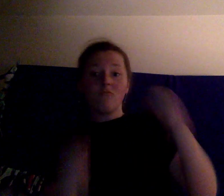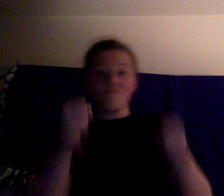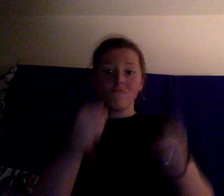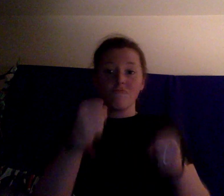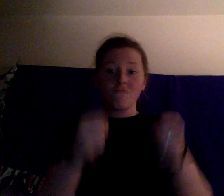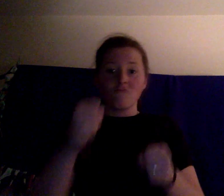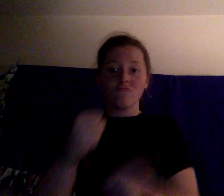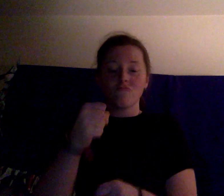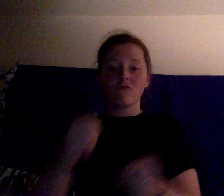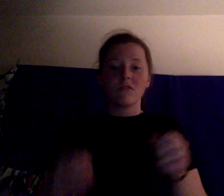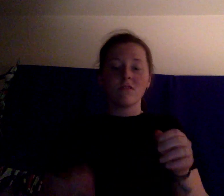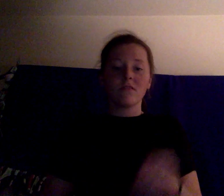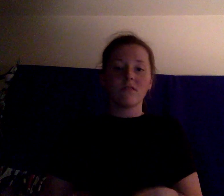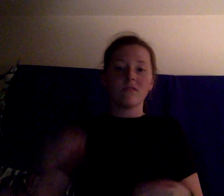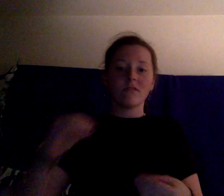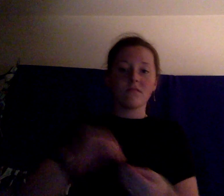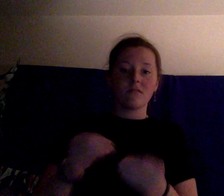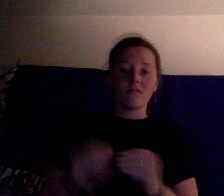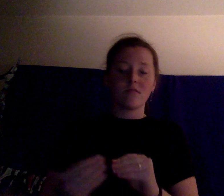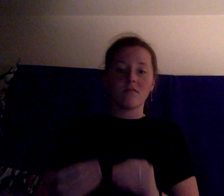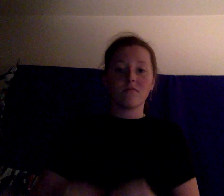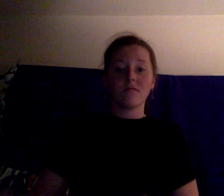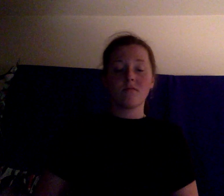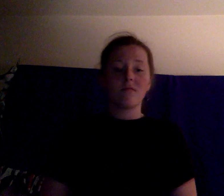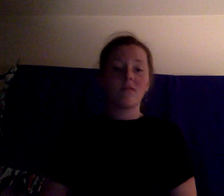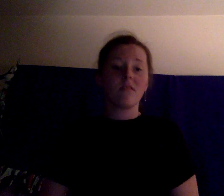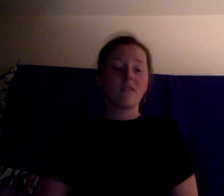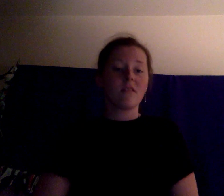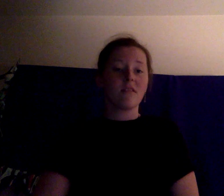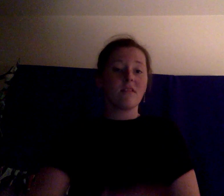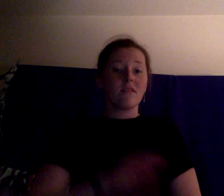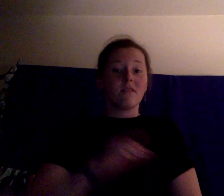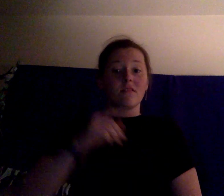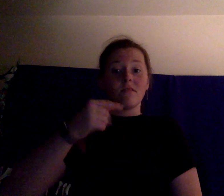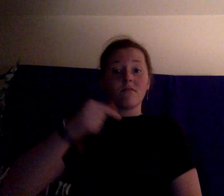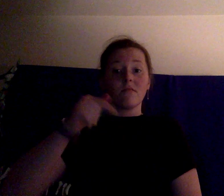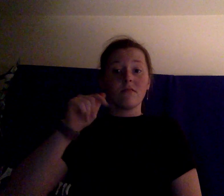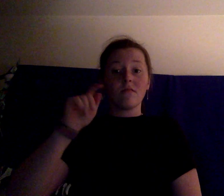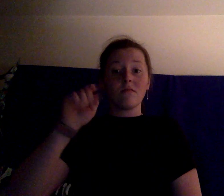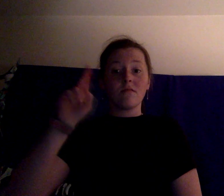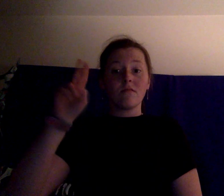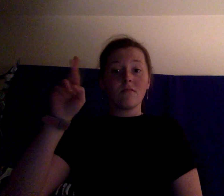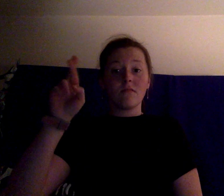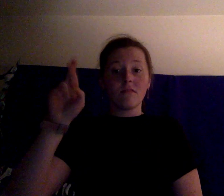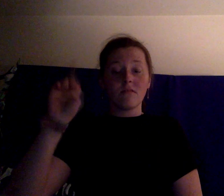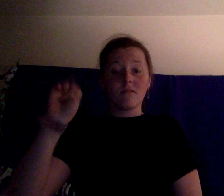Greg was born deaf. Keith couldn't sign, and Gayleen used home